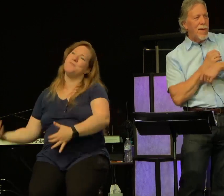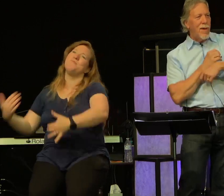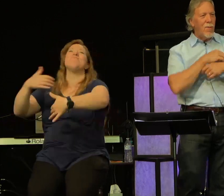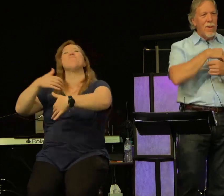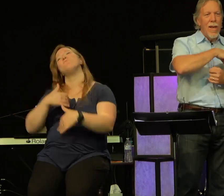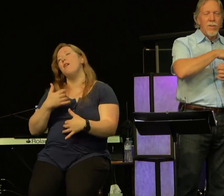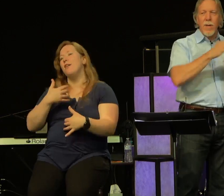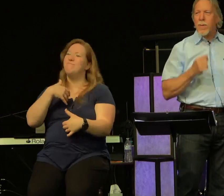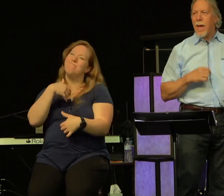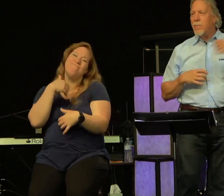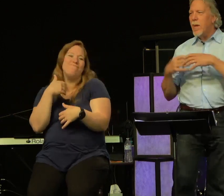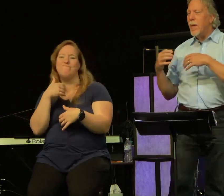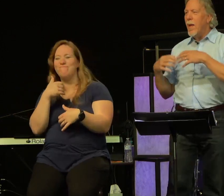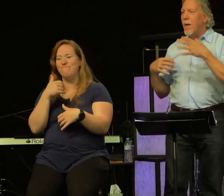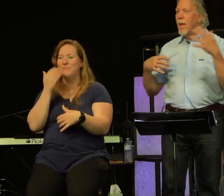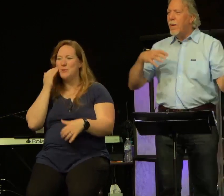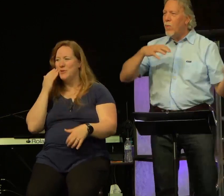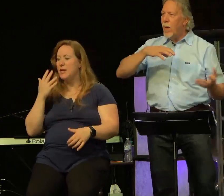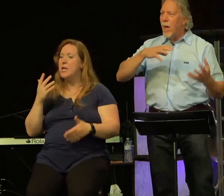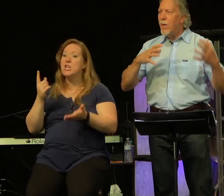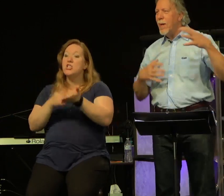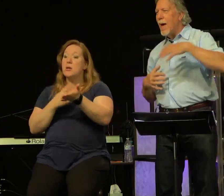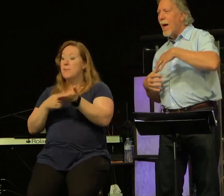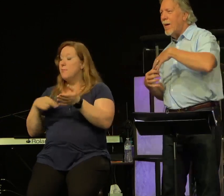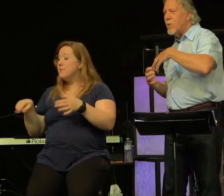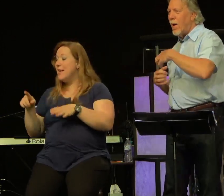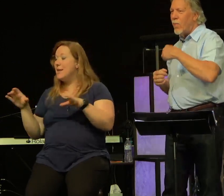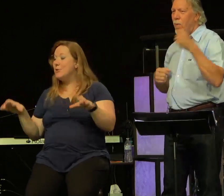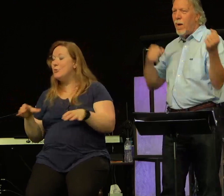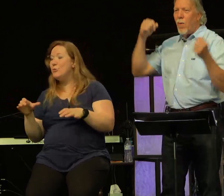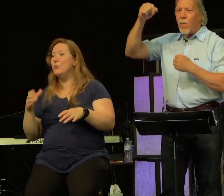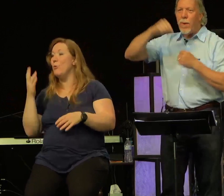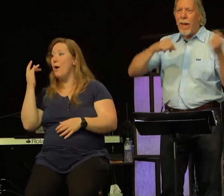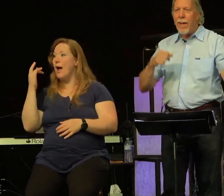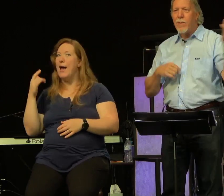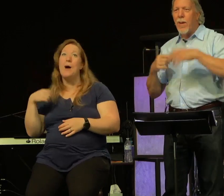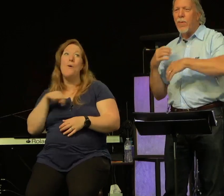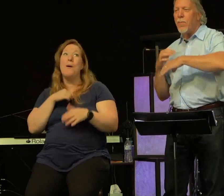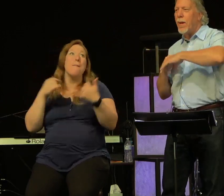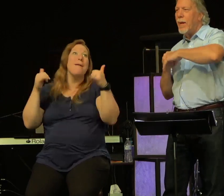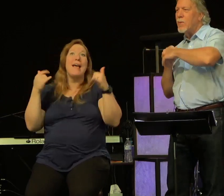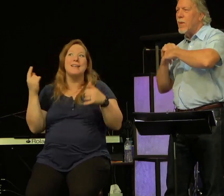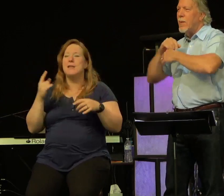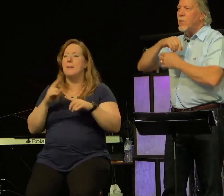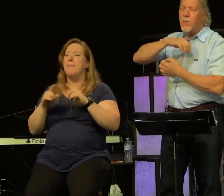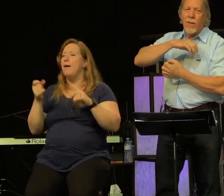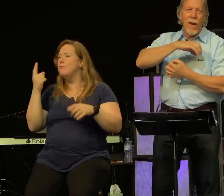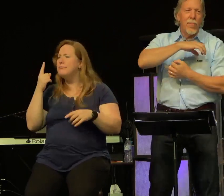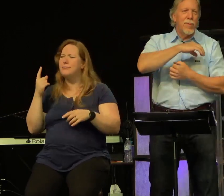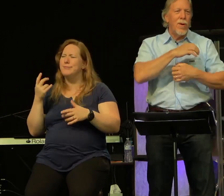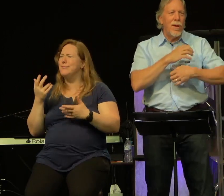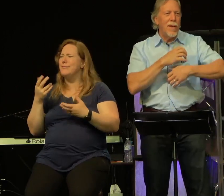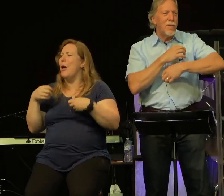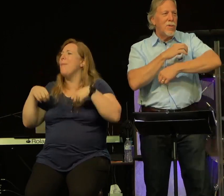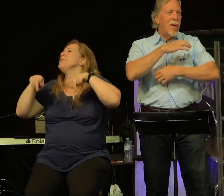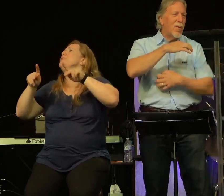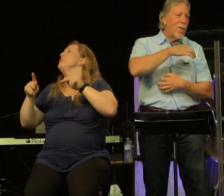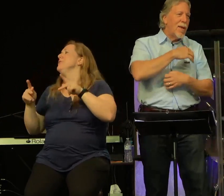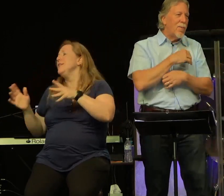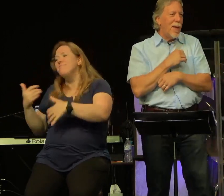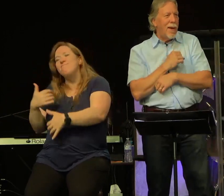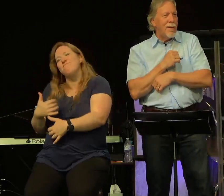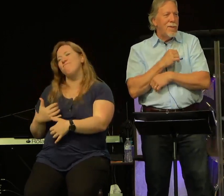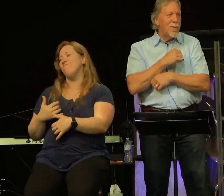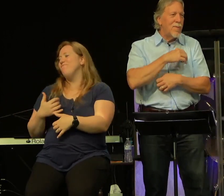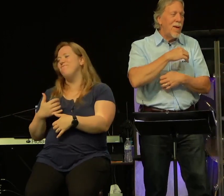just cuddle. And sometimes they do it under the guise of, you know, we're playing something, but it's just an opportunity to snuggle a